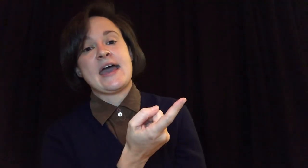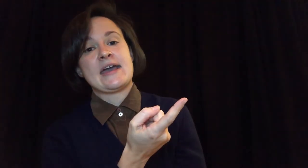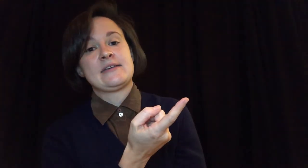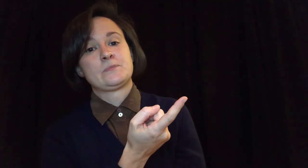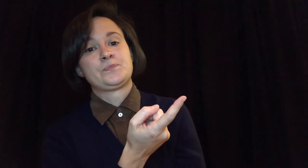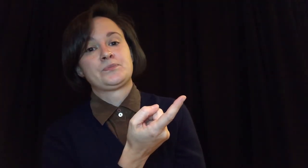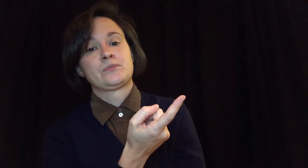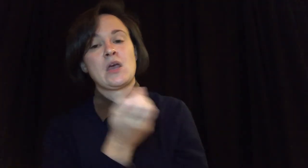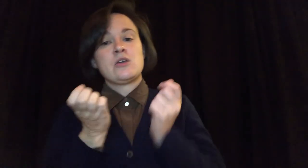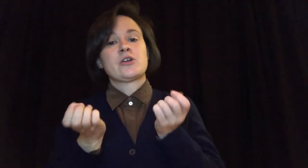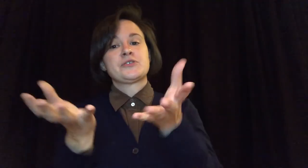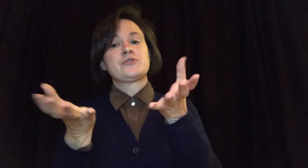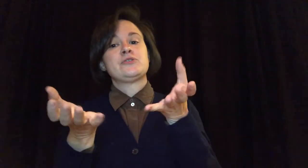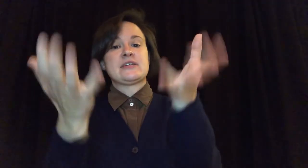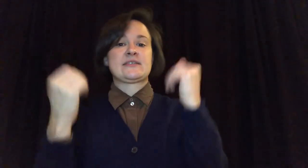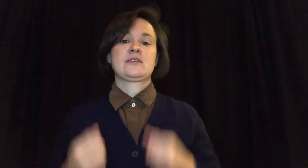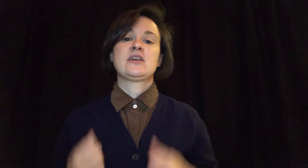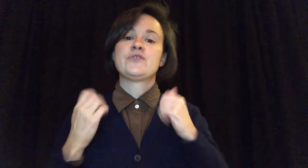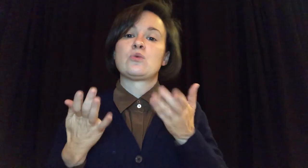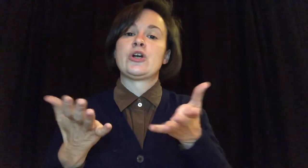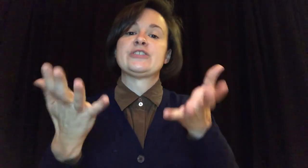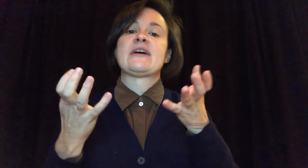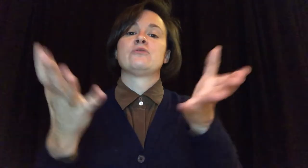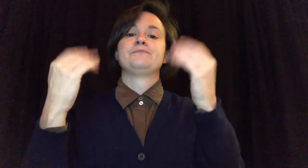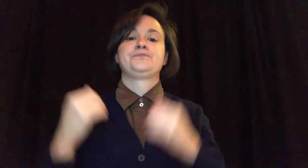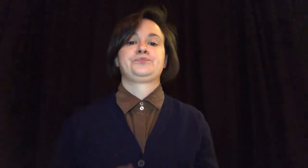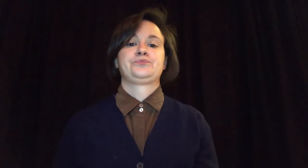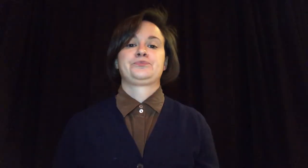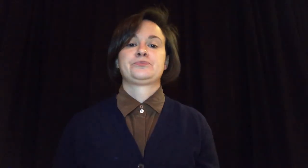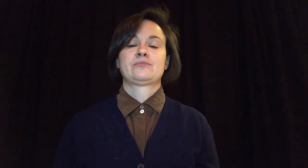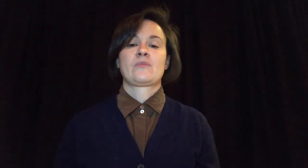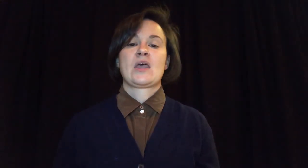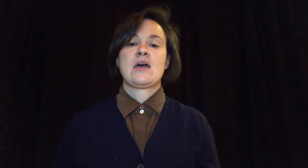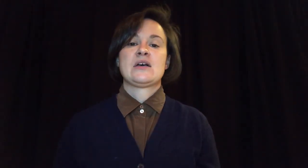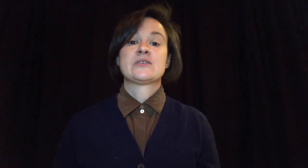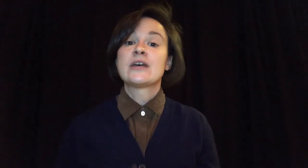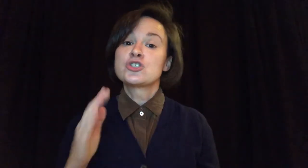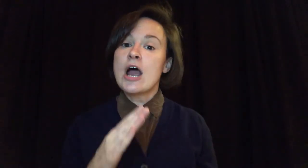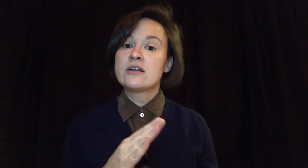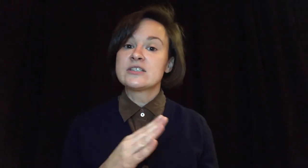say. Can also do this, give your words out. So let's try it all